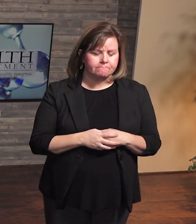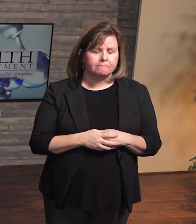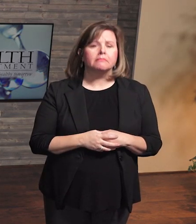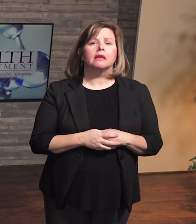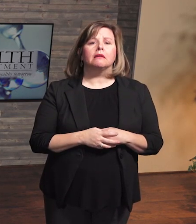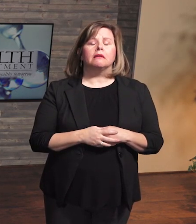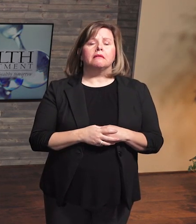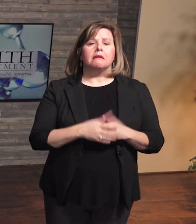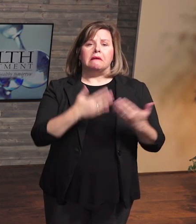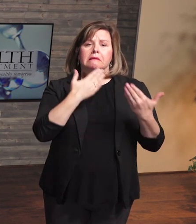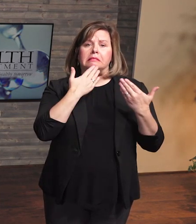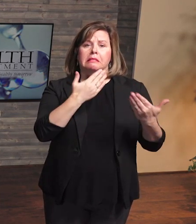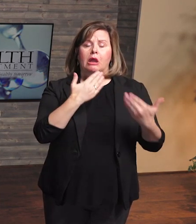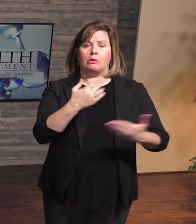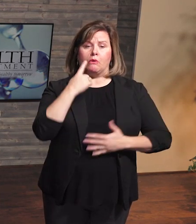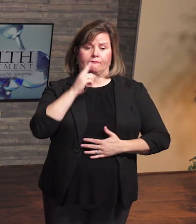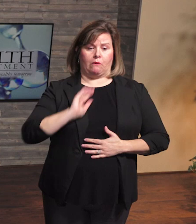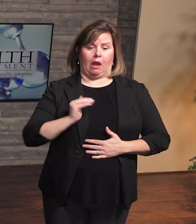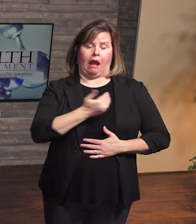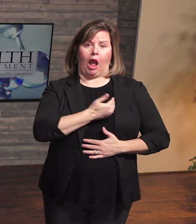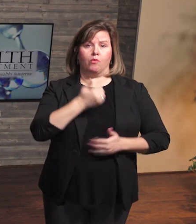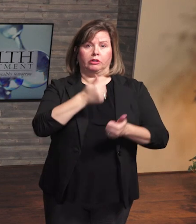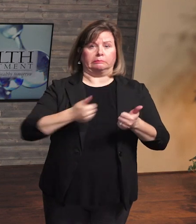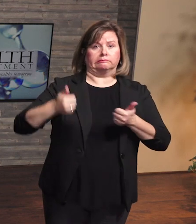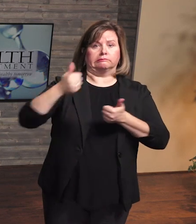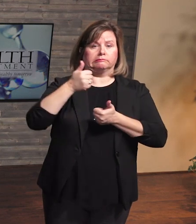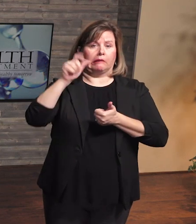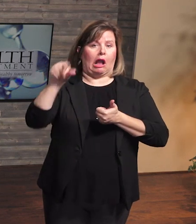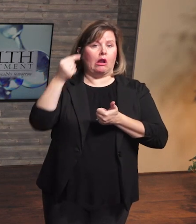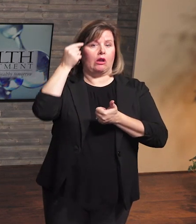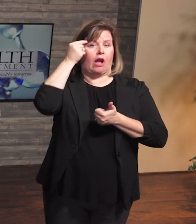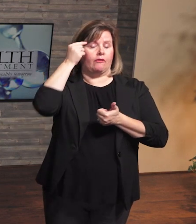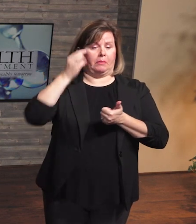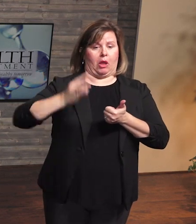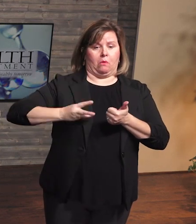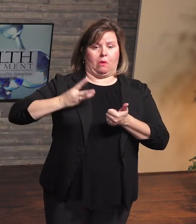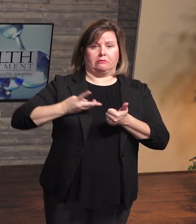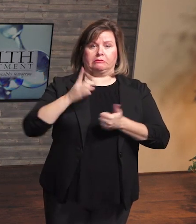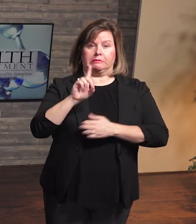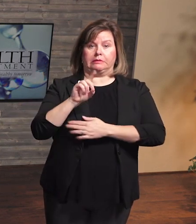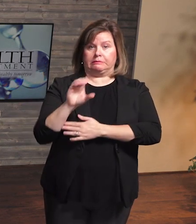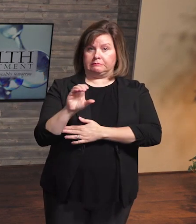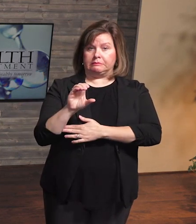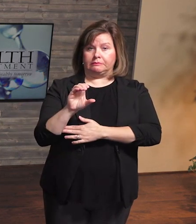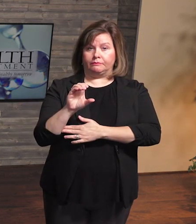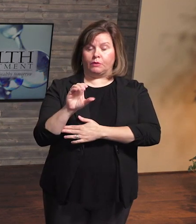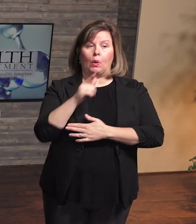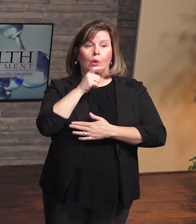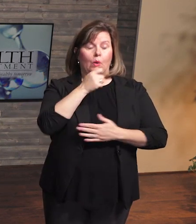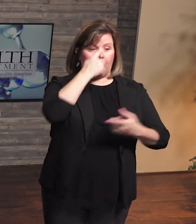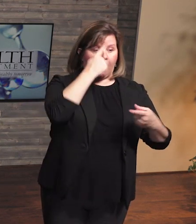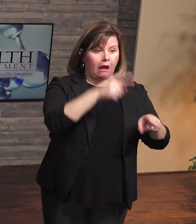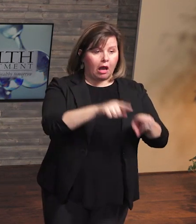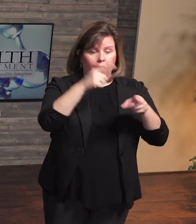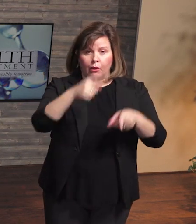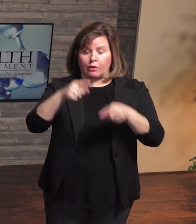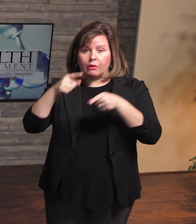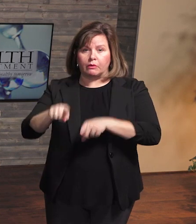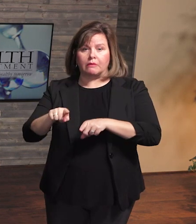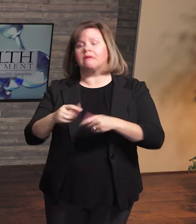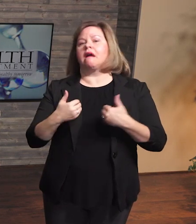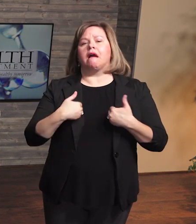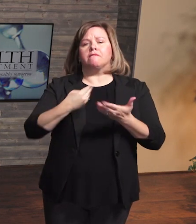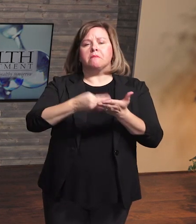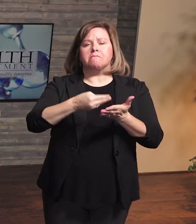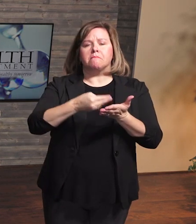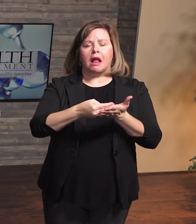in Washington who appear to be much closer to agreeing to a stimulus plan that will deliver money to those who